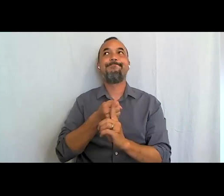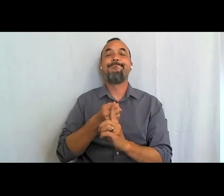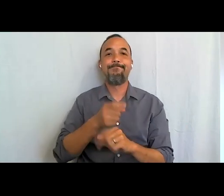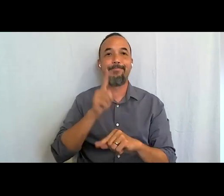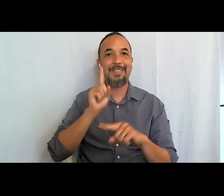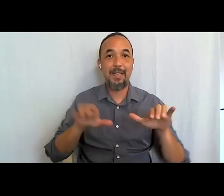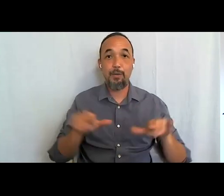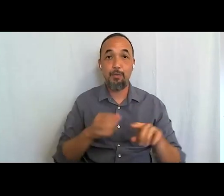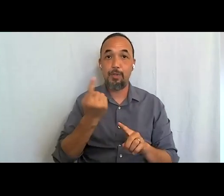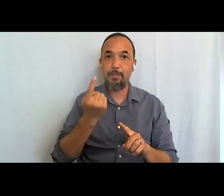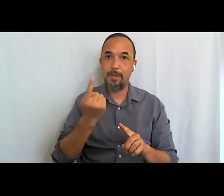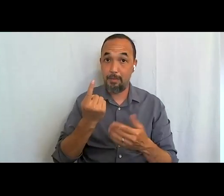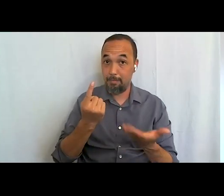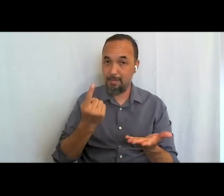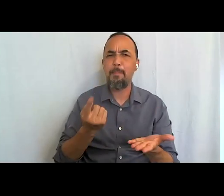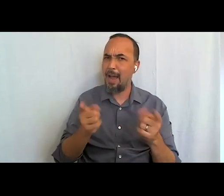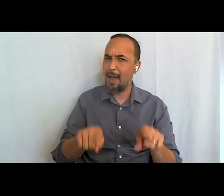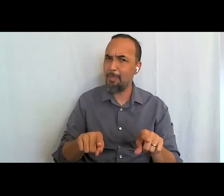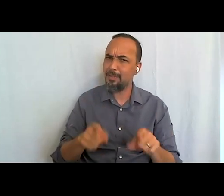then, and it happens, trust me.